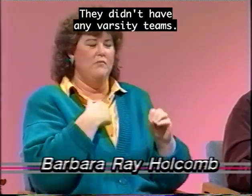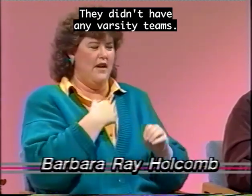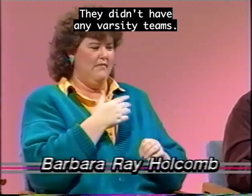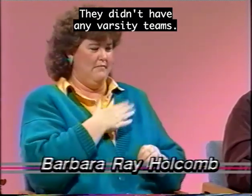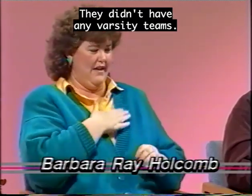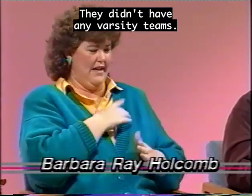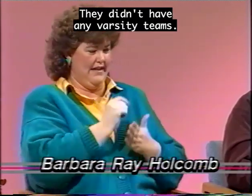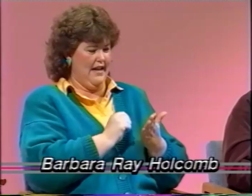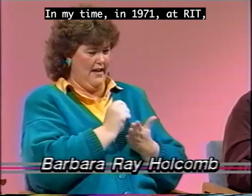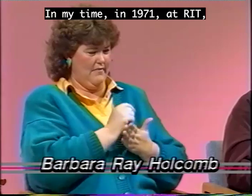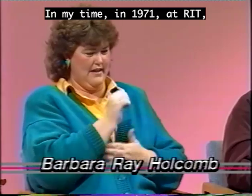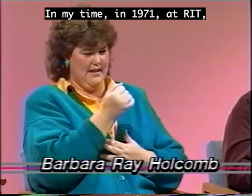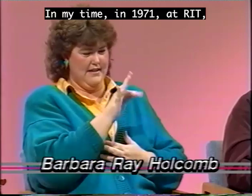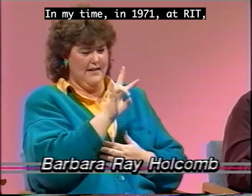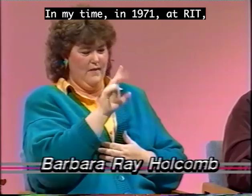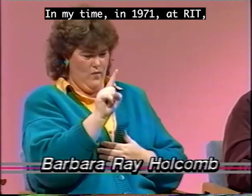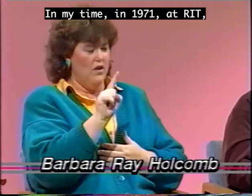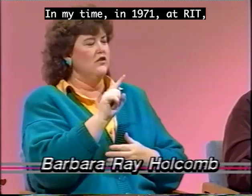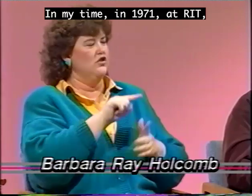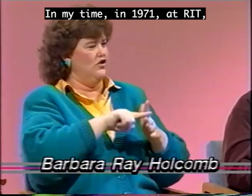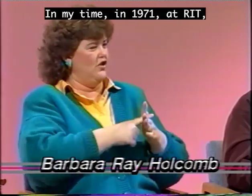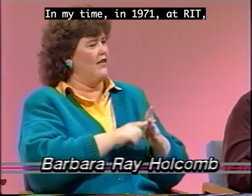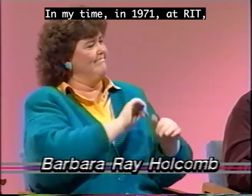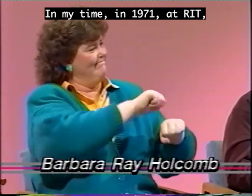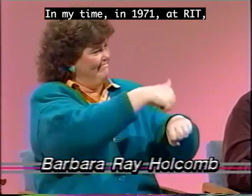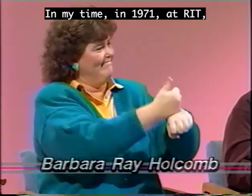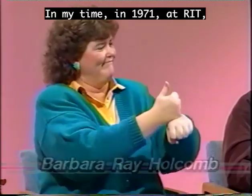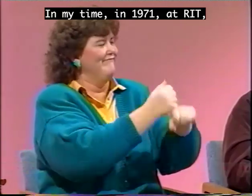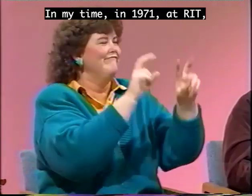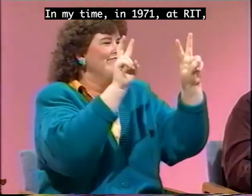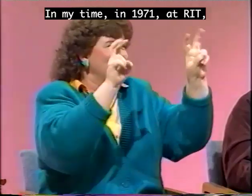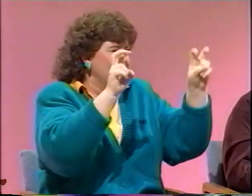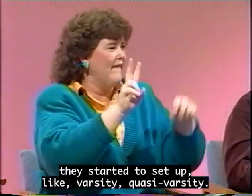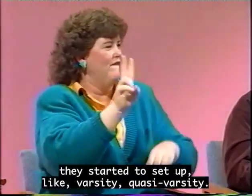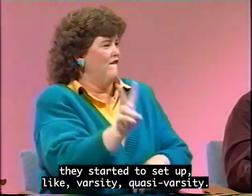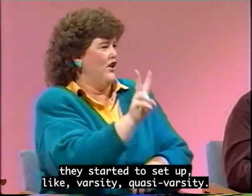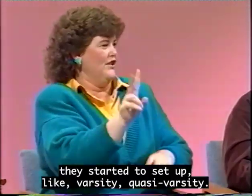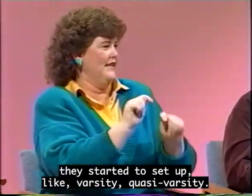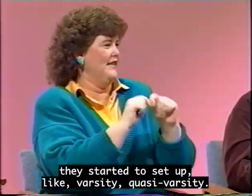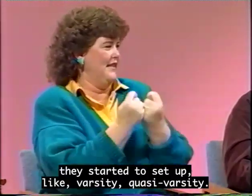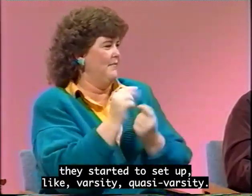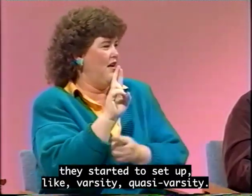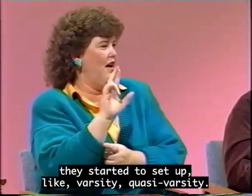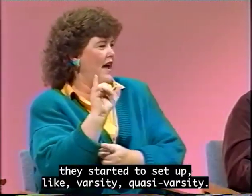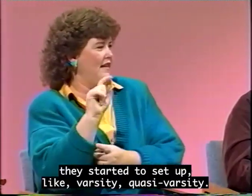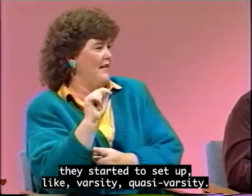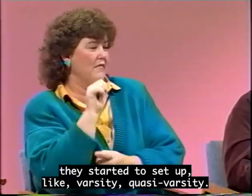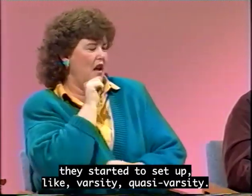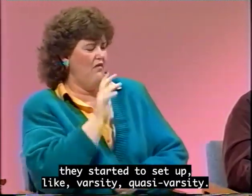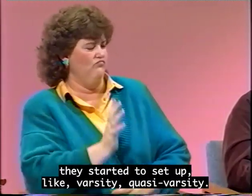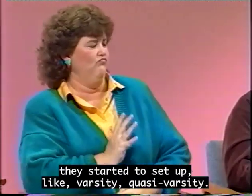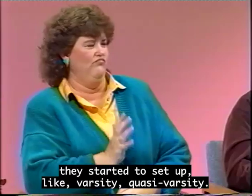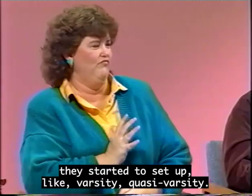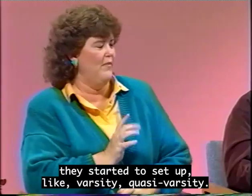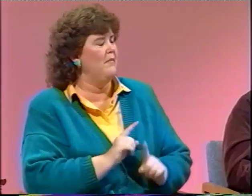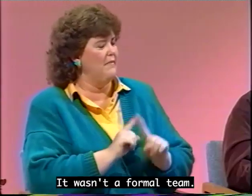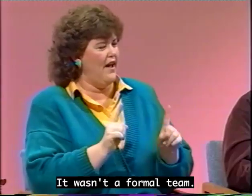teams. At my time, in 1971 at RIT, they started to set up like varsity, quasi-varsity. It